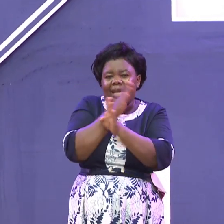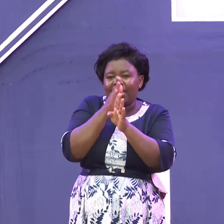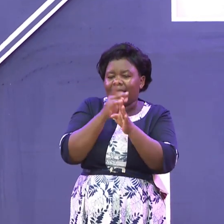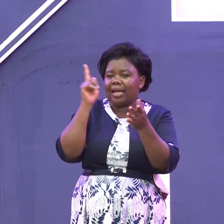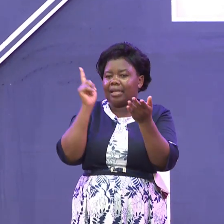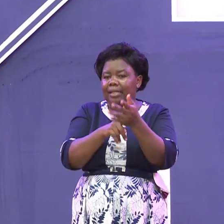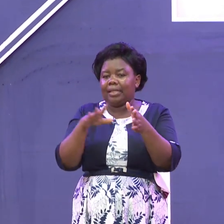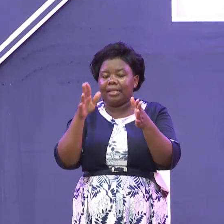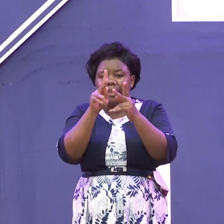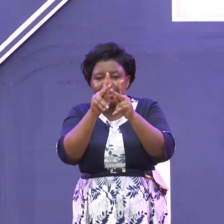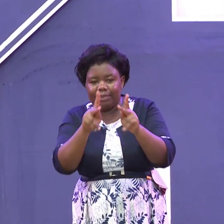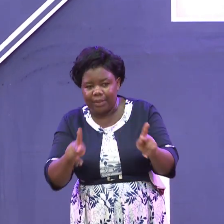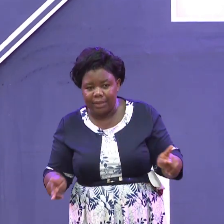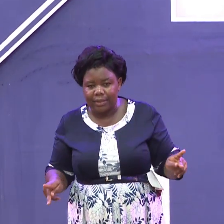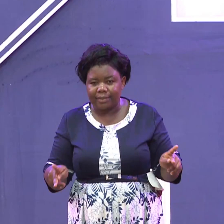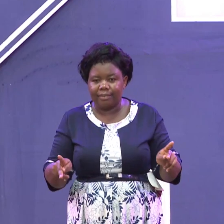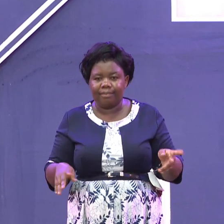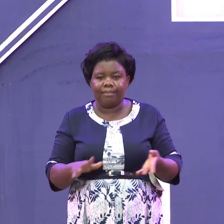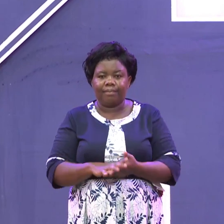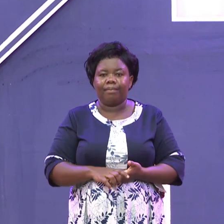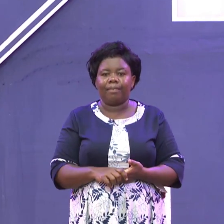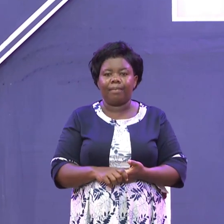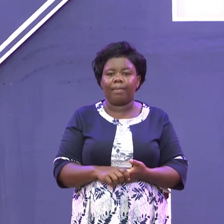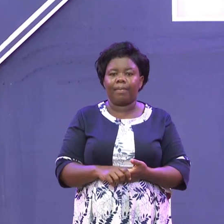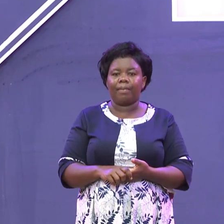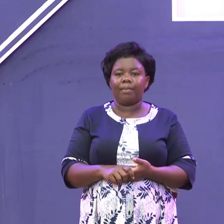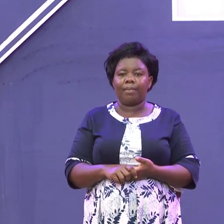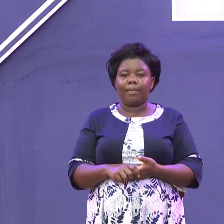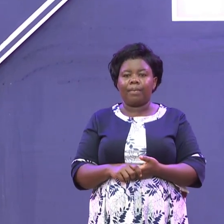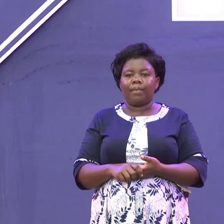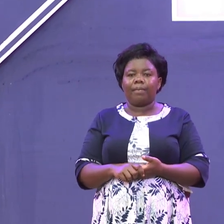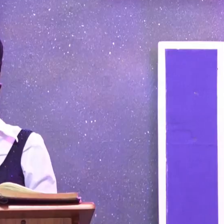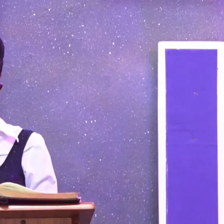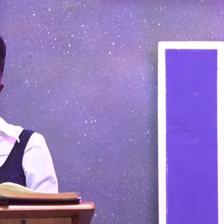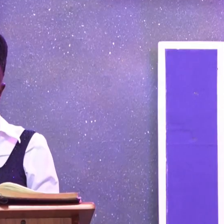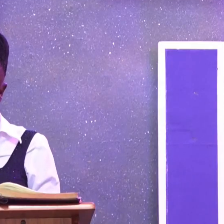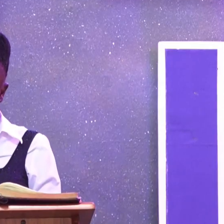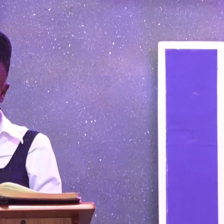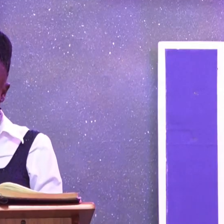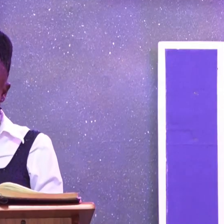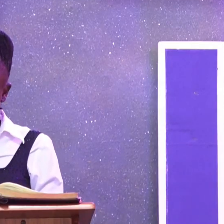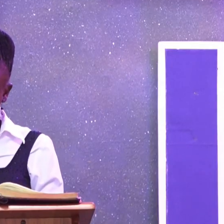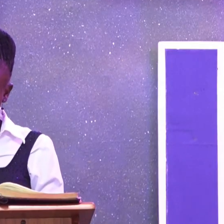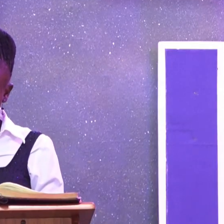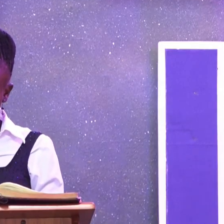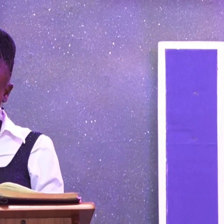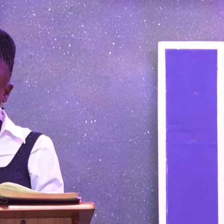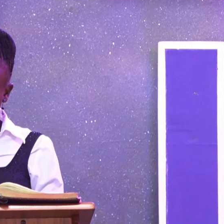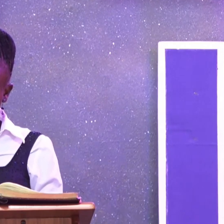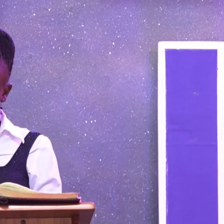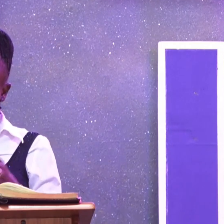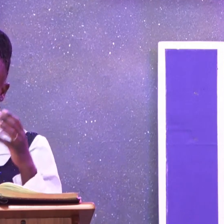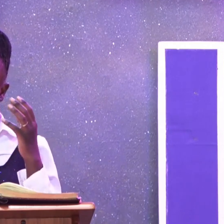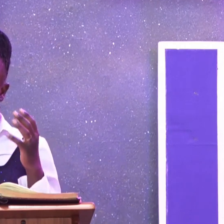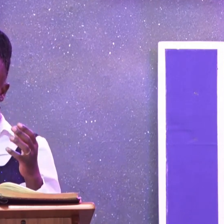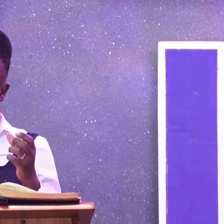It says the name of the Lord is a strong tower. The righteous runs into it and is safe. Erinnya lya Mukama kigo